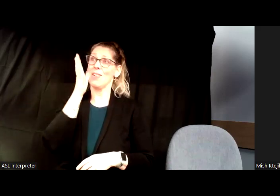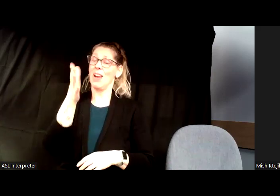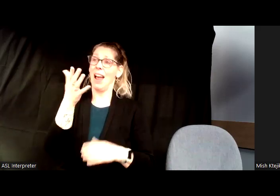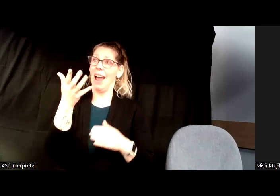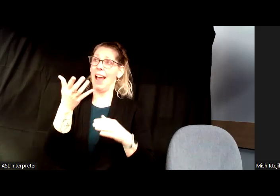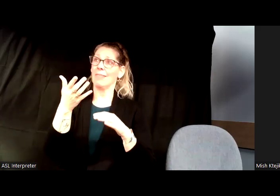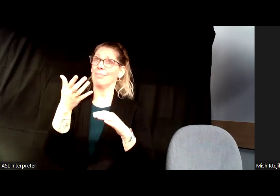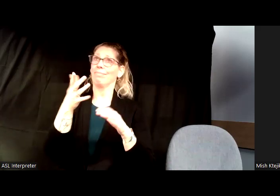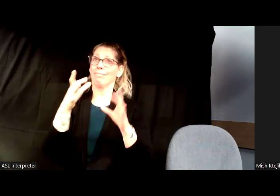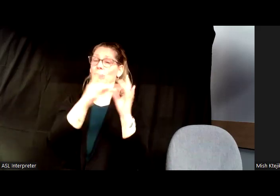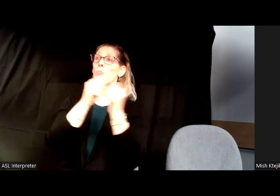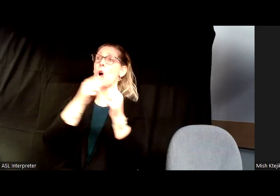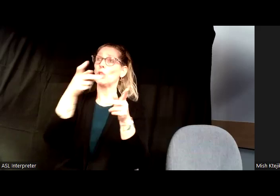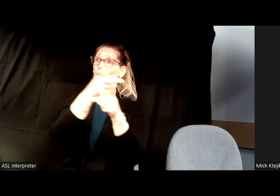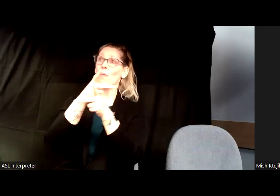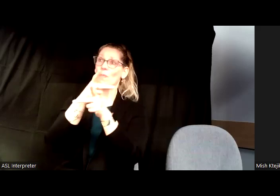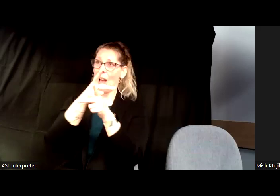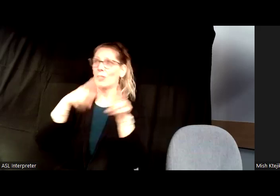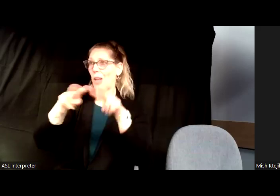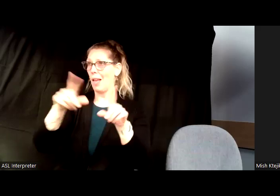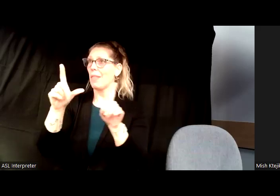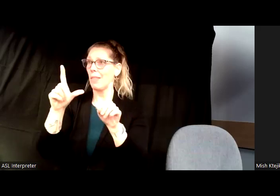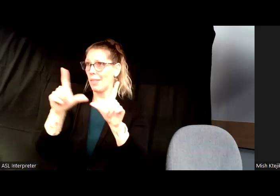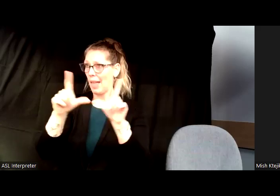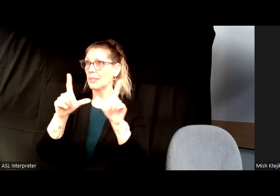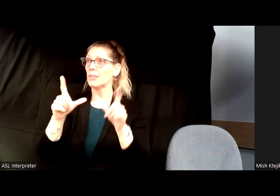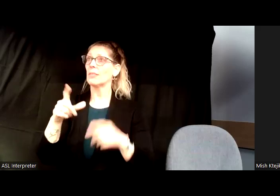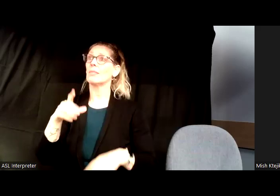ASL with a supervisory license. Required